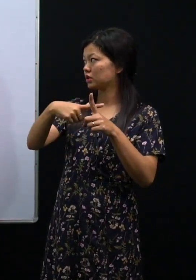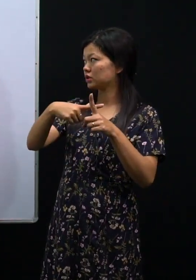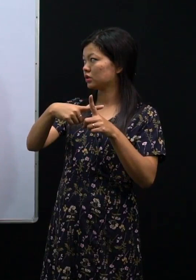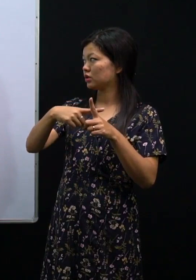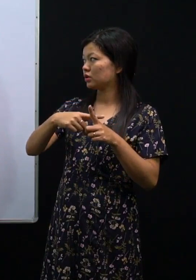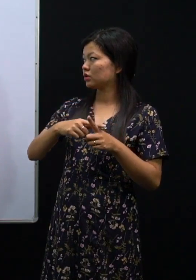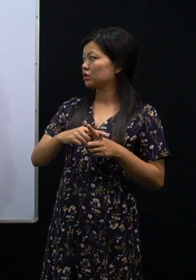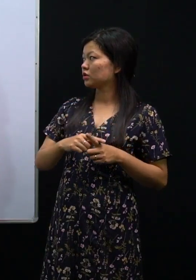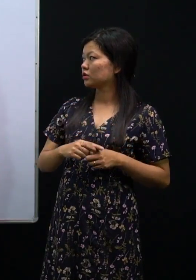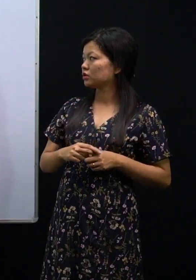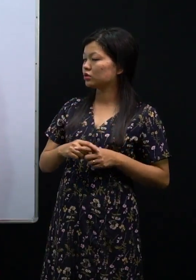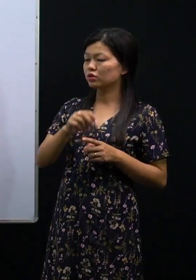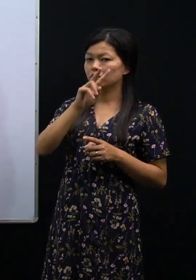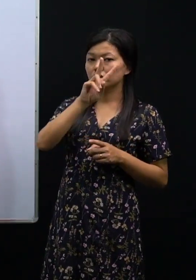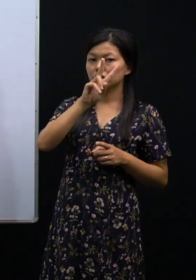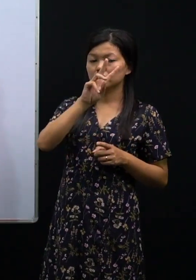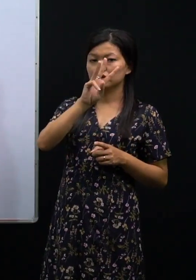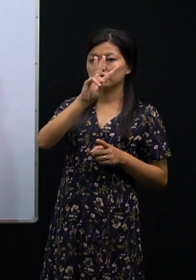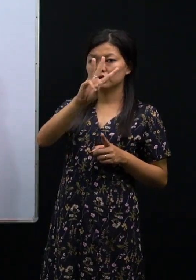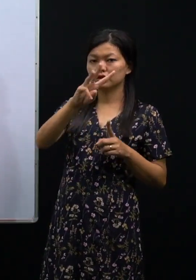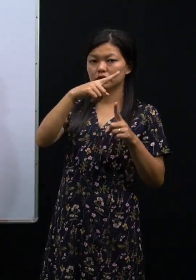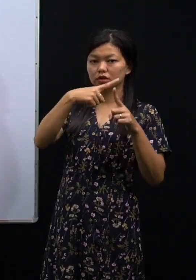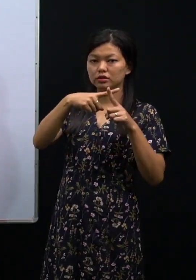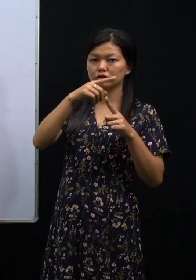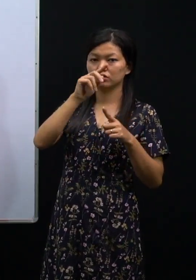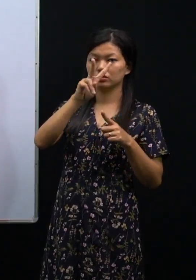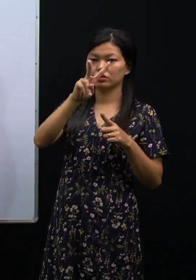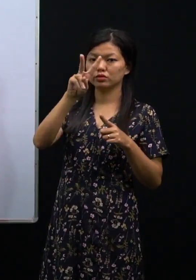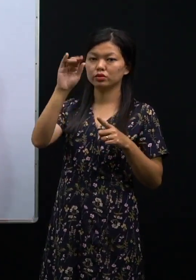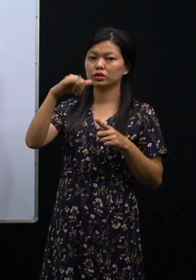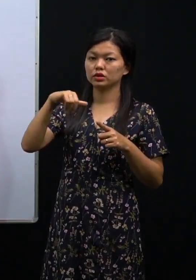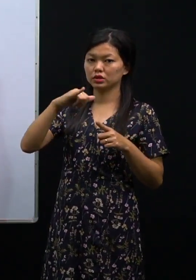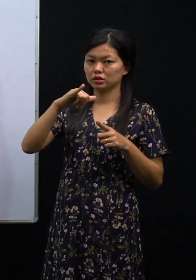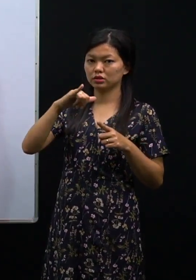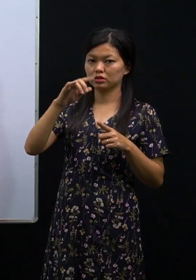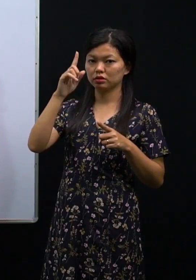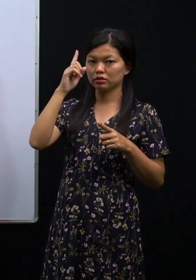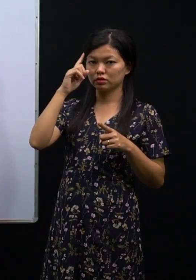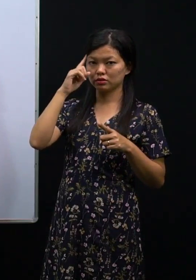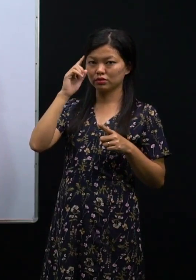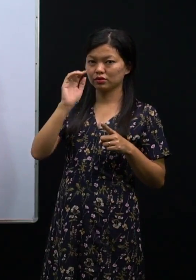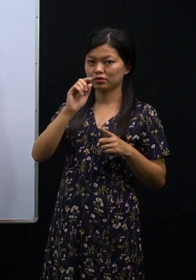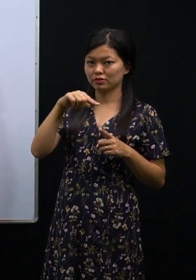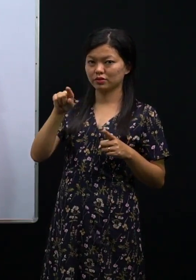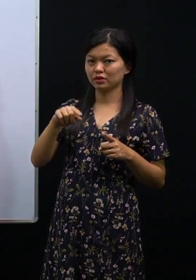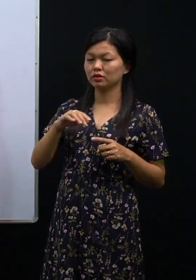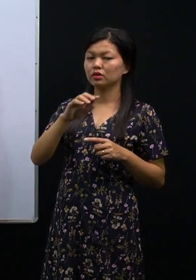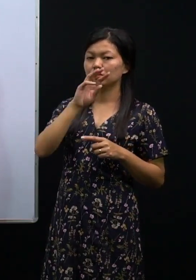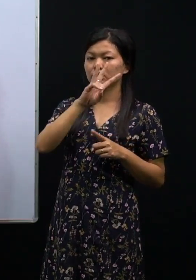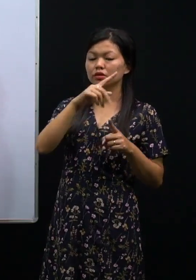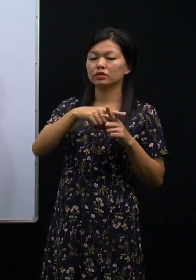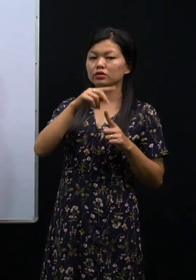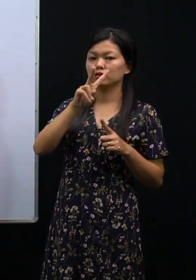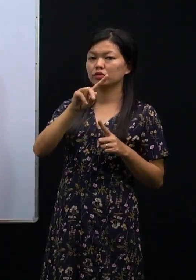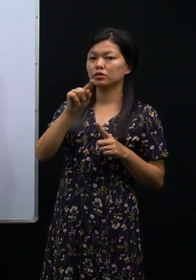thinking. And bring this one here into 3x. Y also bring it here into y. What I told